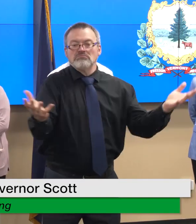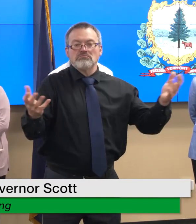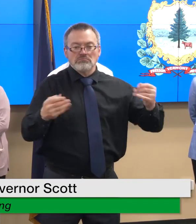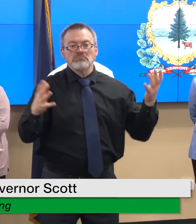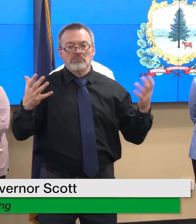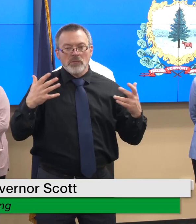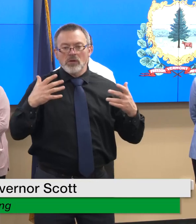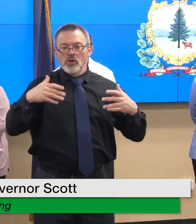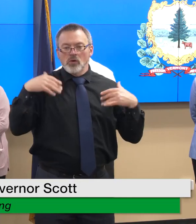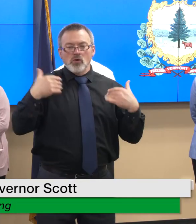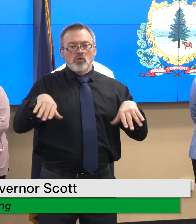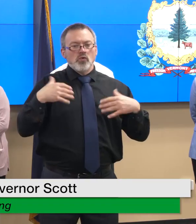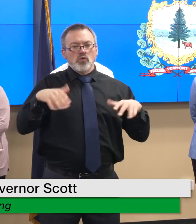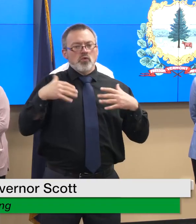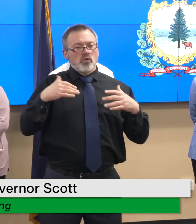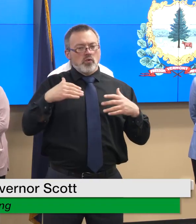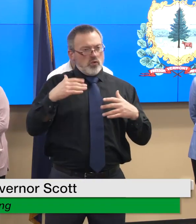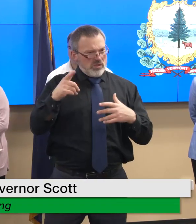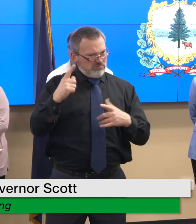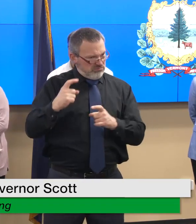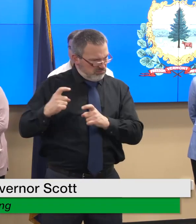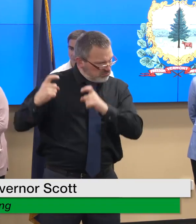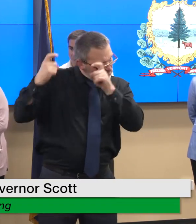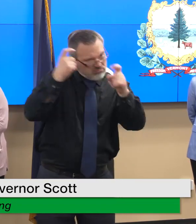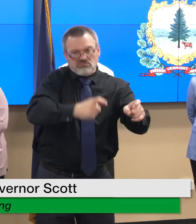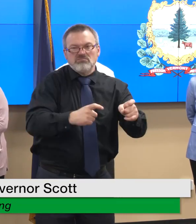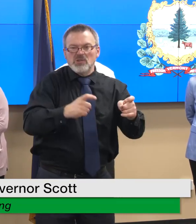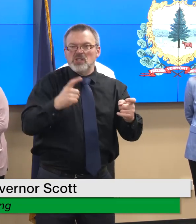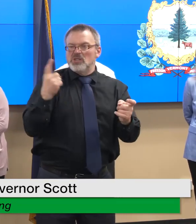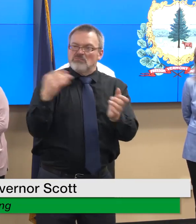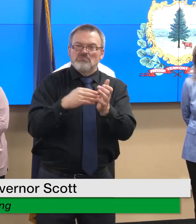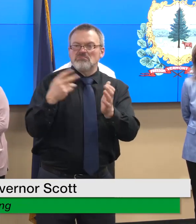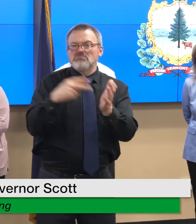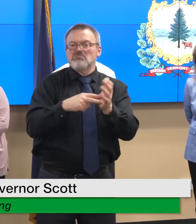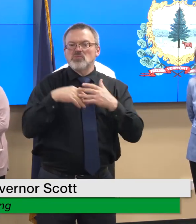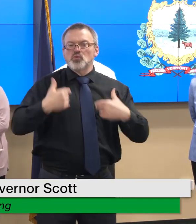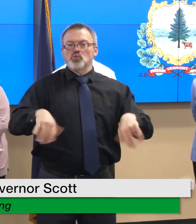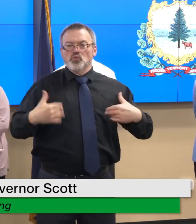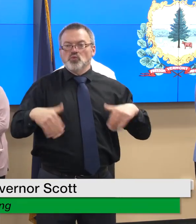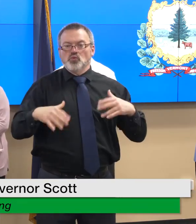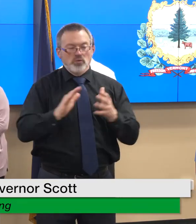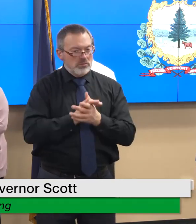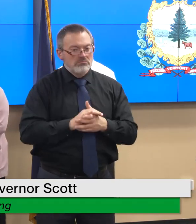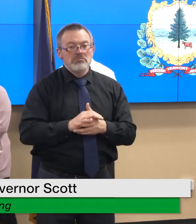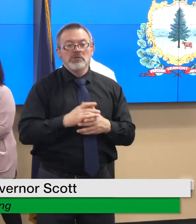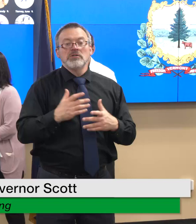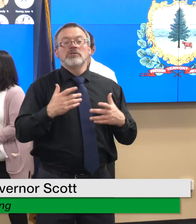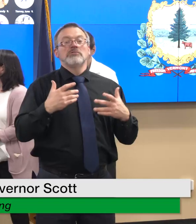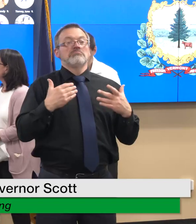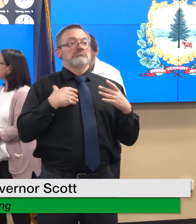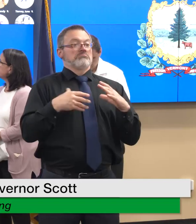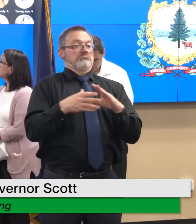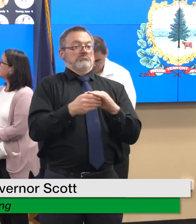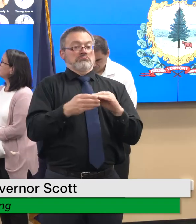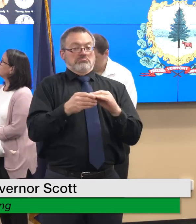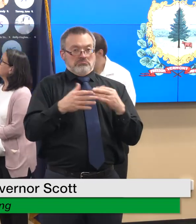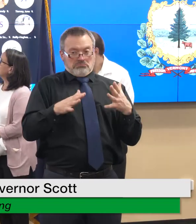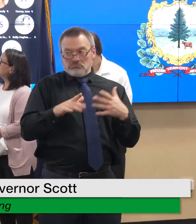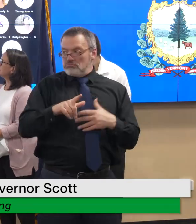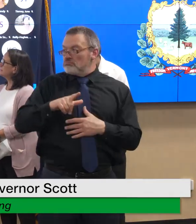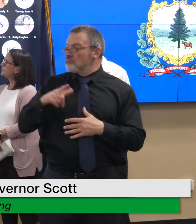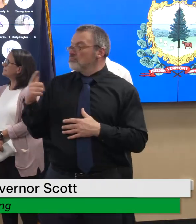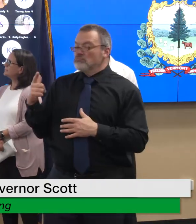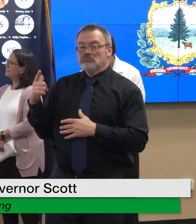I'll turn things over to Secretary Flynn from the Agency of Transportation. He will be joining us remotely.